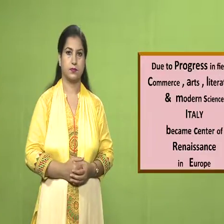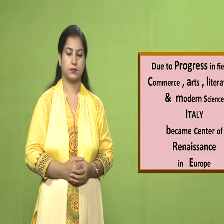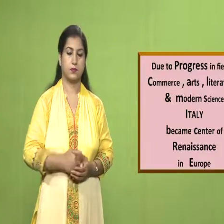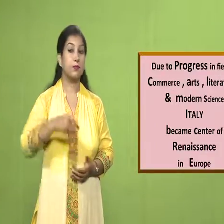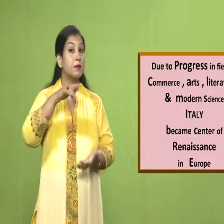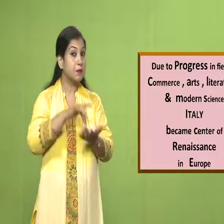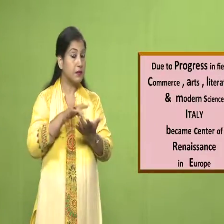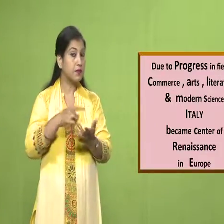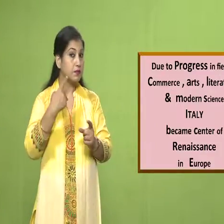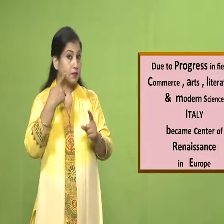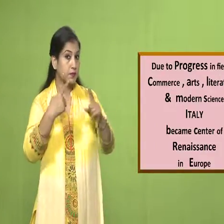In Italy,